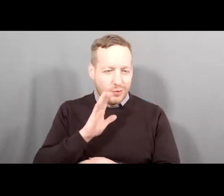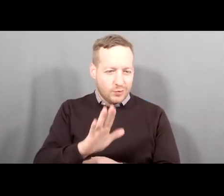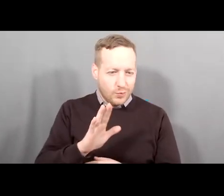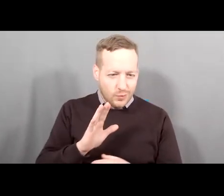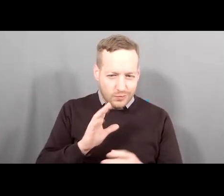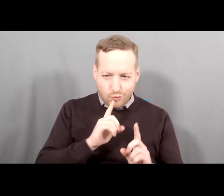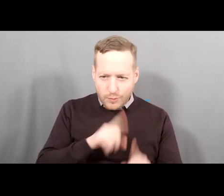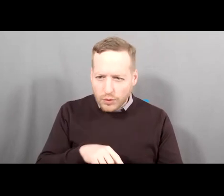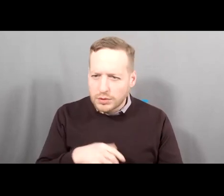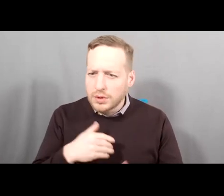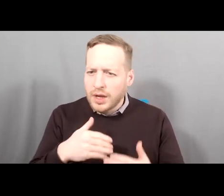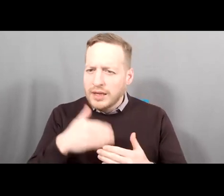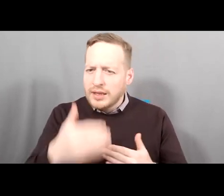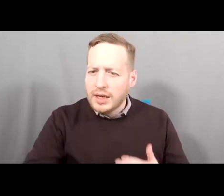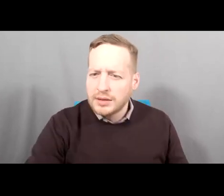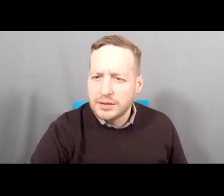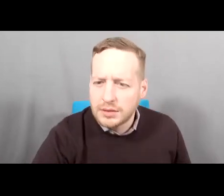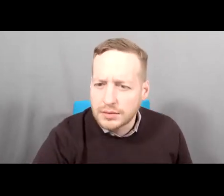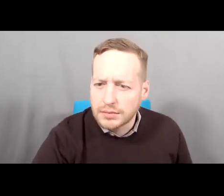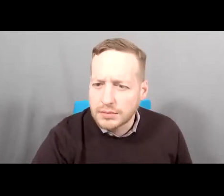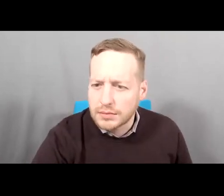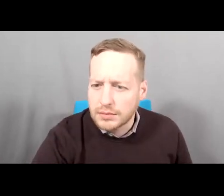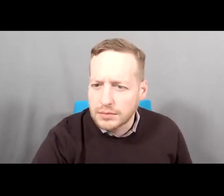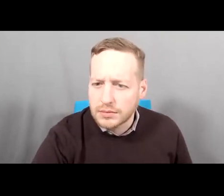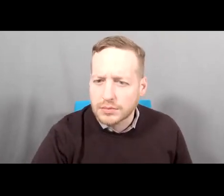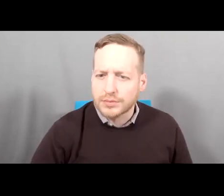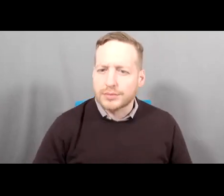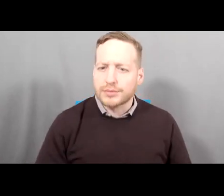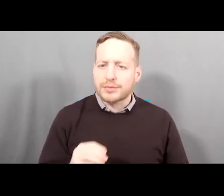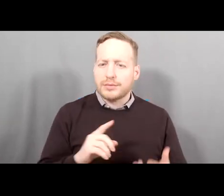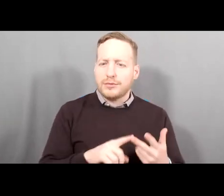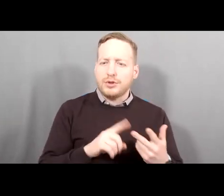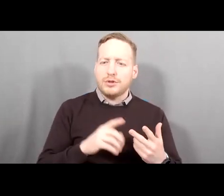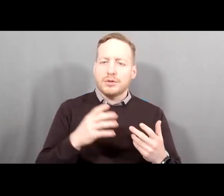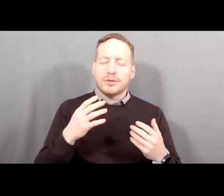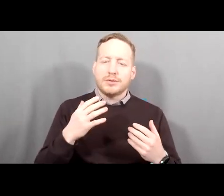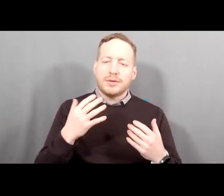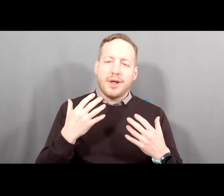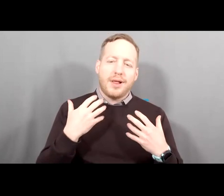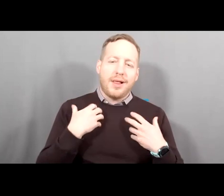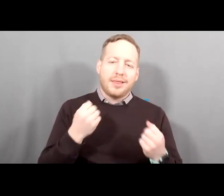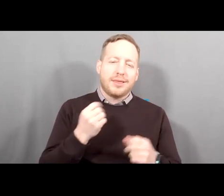Thank you so much, Betsy, for your report. The next report we have